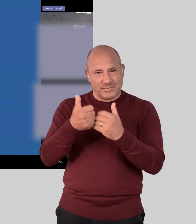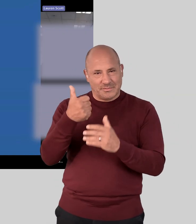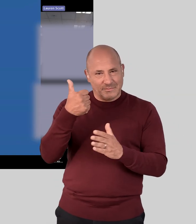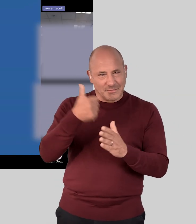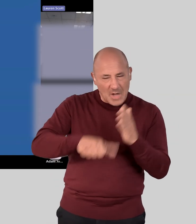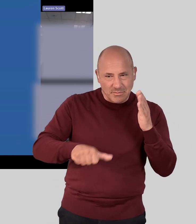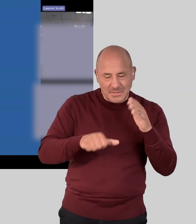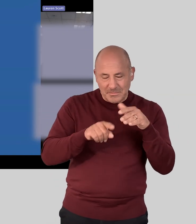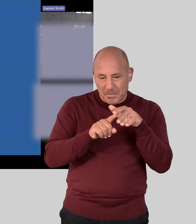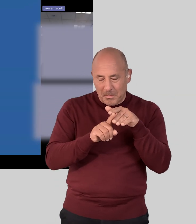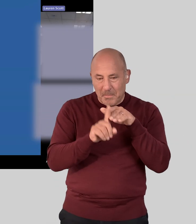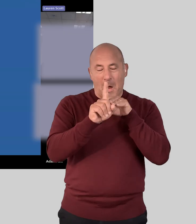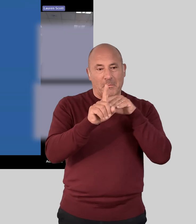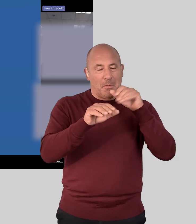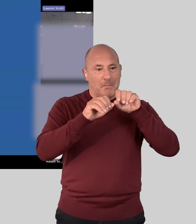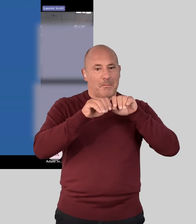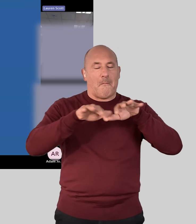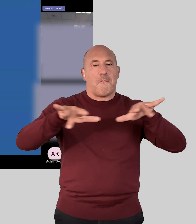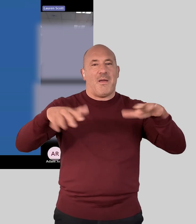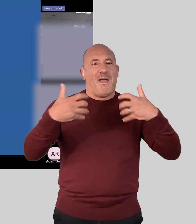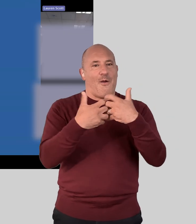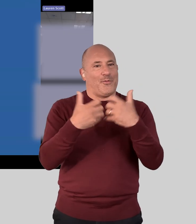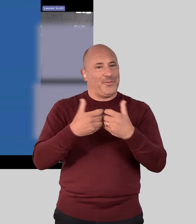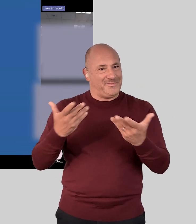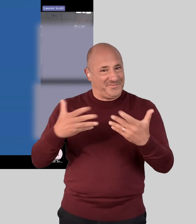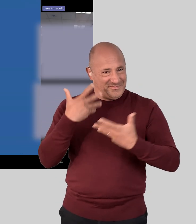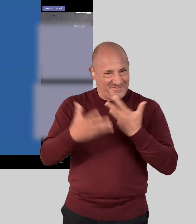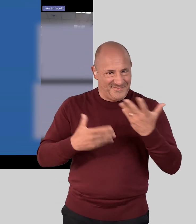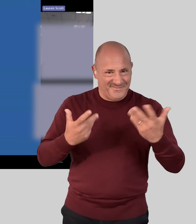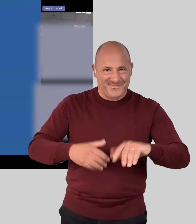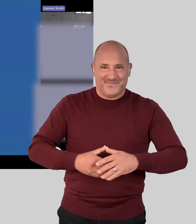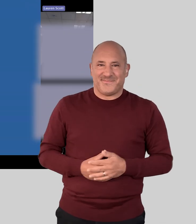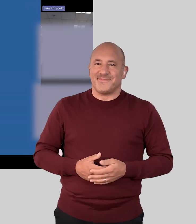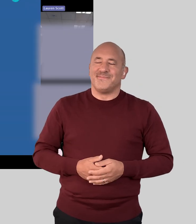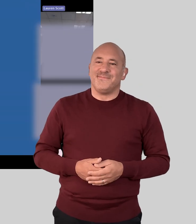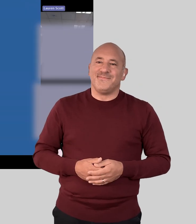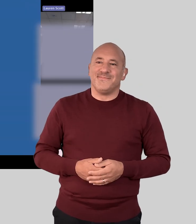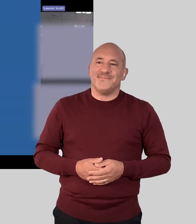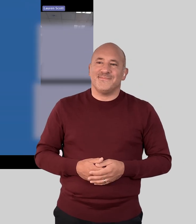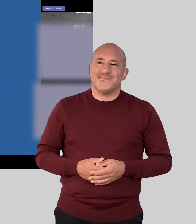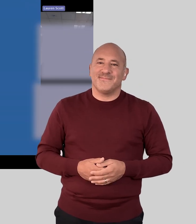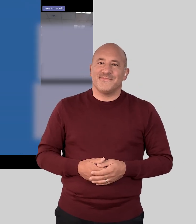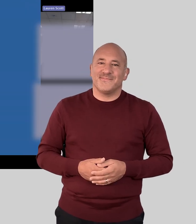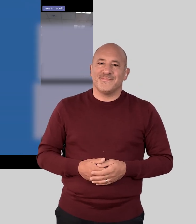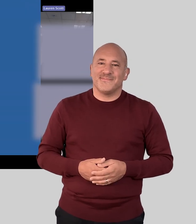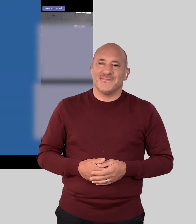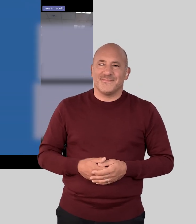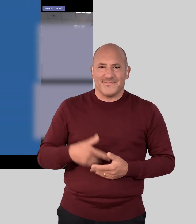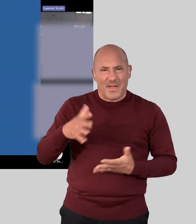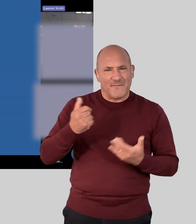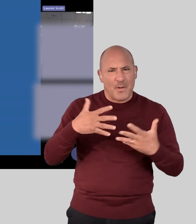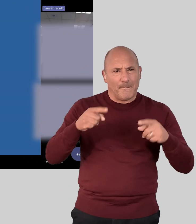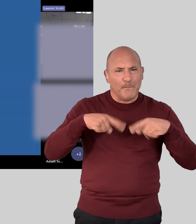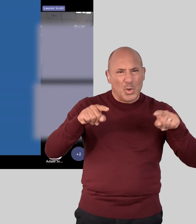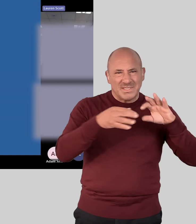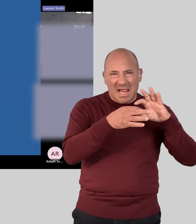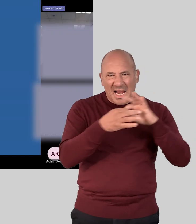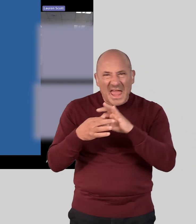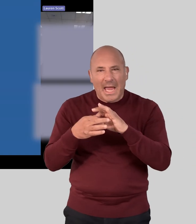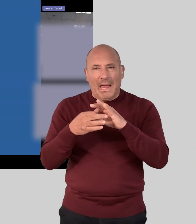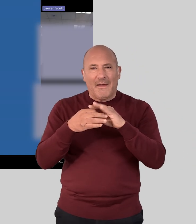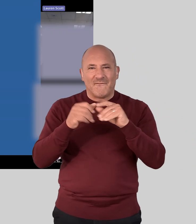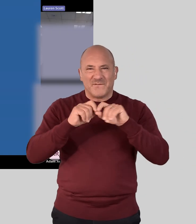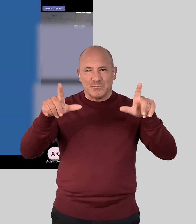recaps some of the original elements of hip hop and how it emerged. And I think, there's a lot of like